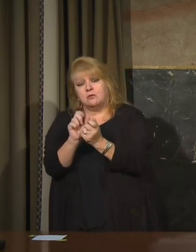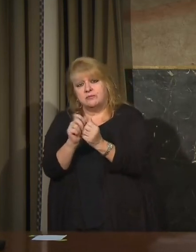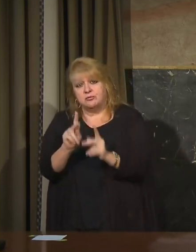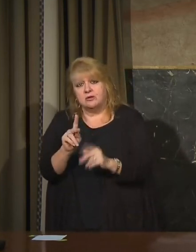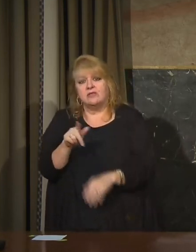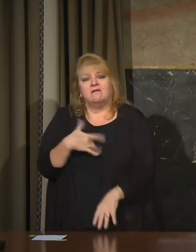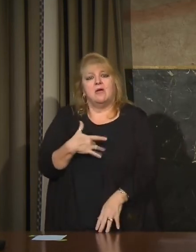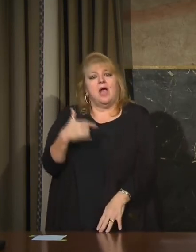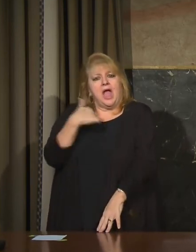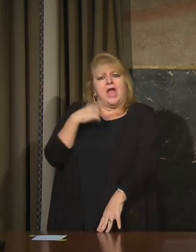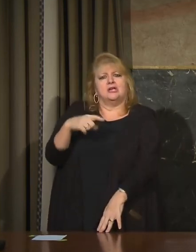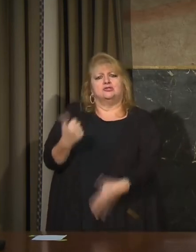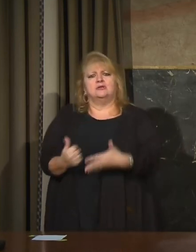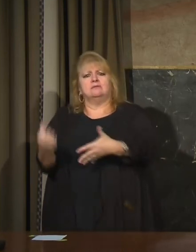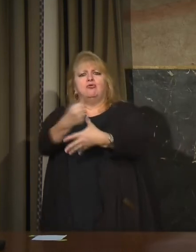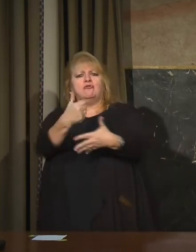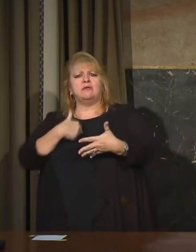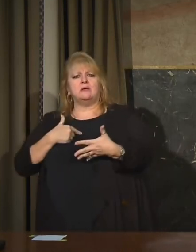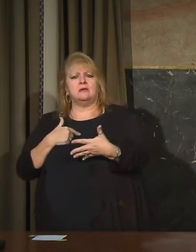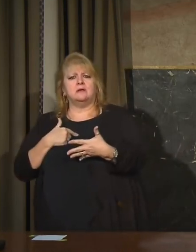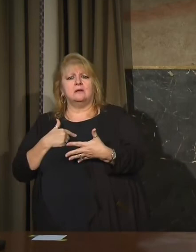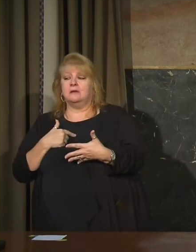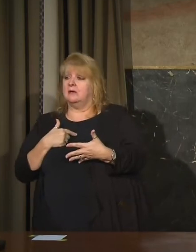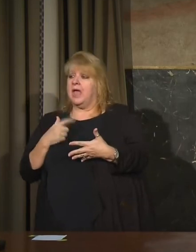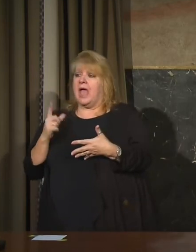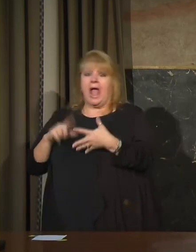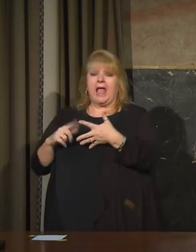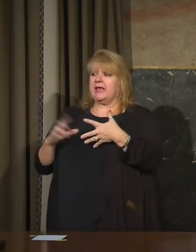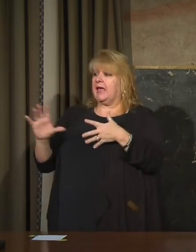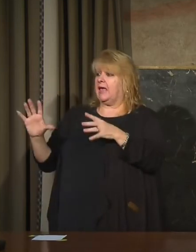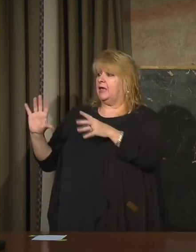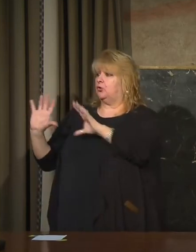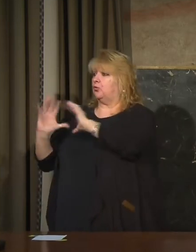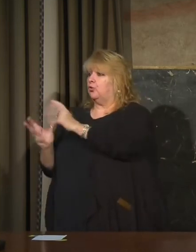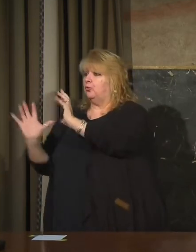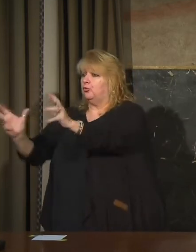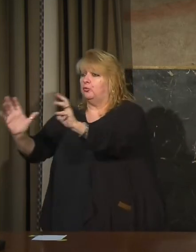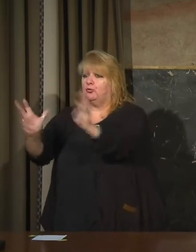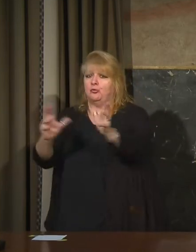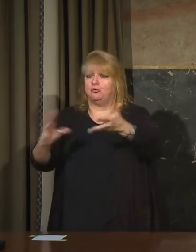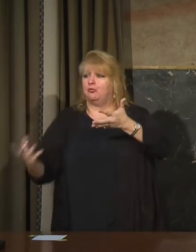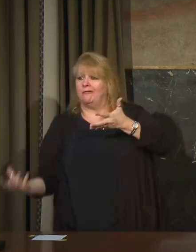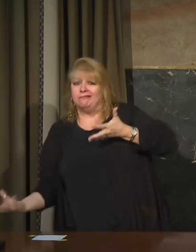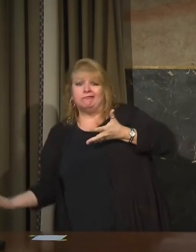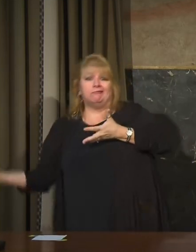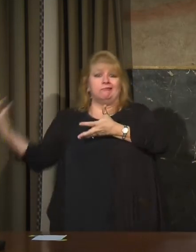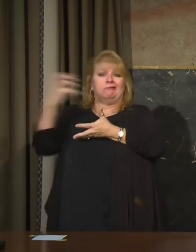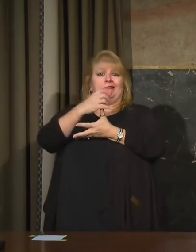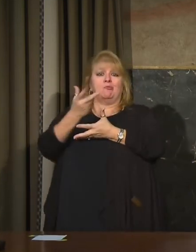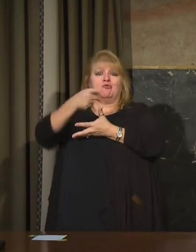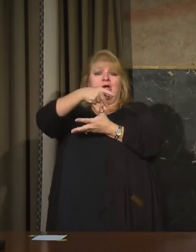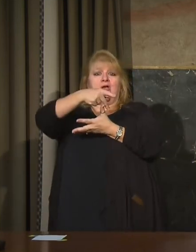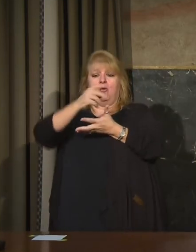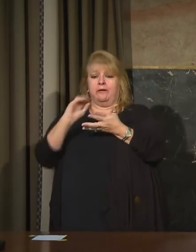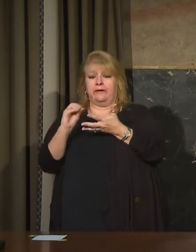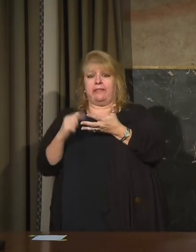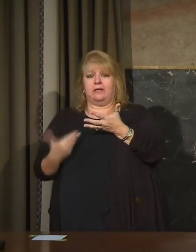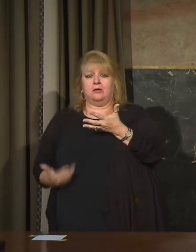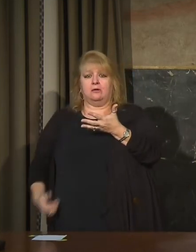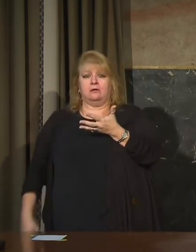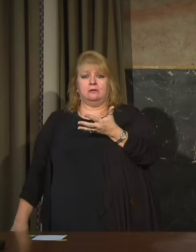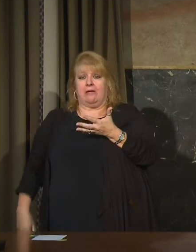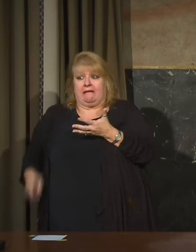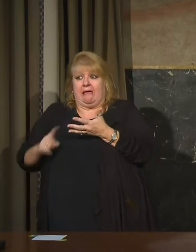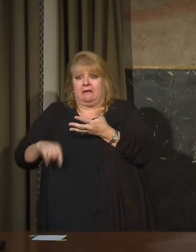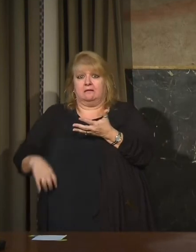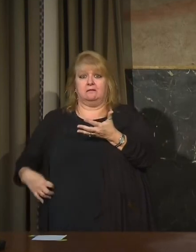ought to be first. Not everybody can be first. I mean, that's just, it's just not possible. And we don't have the number